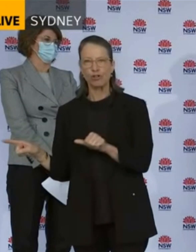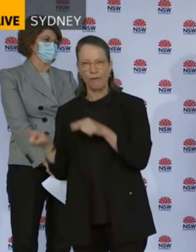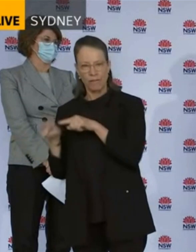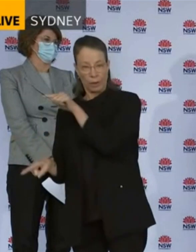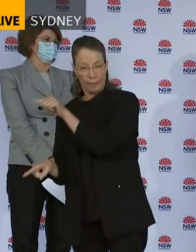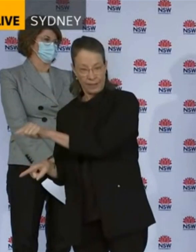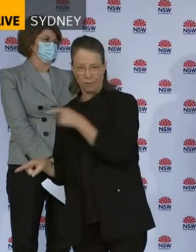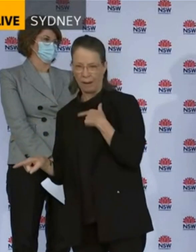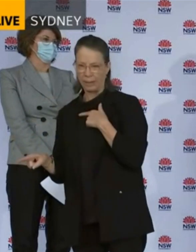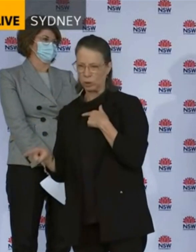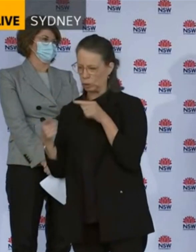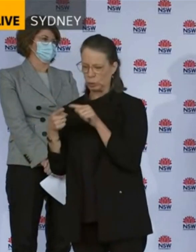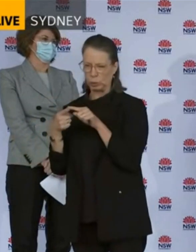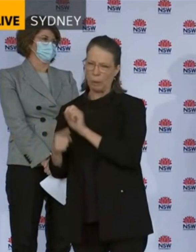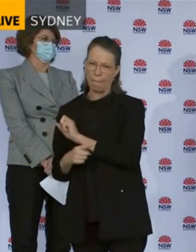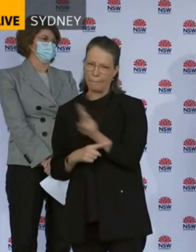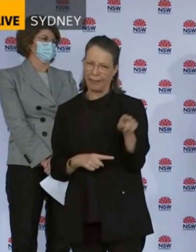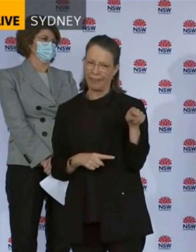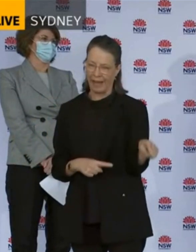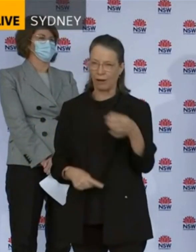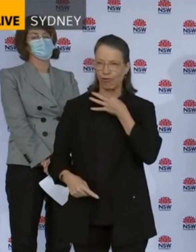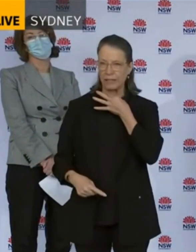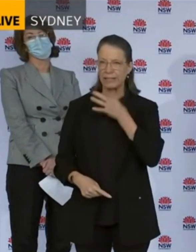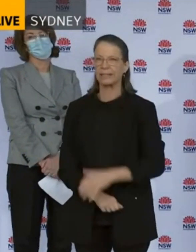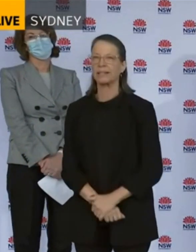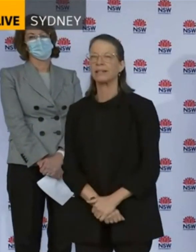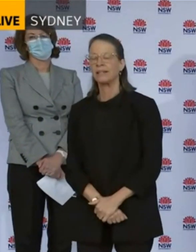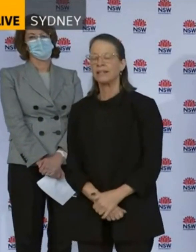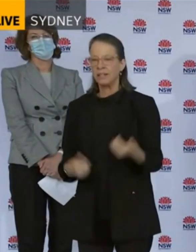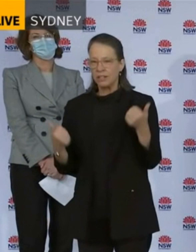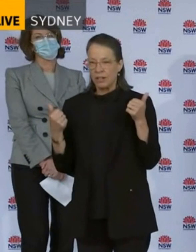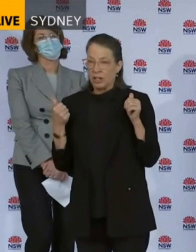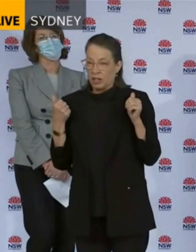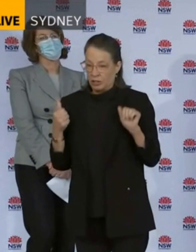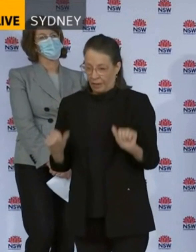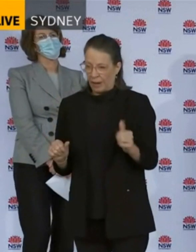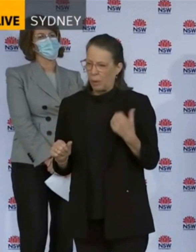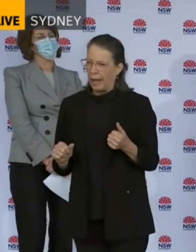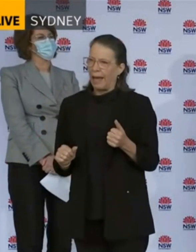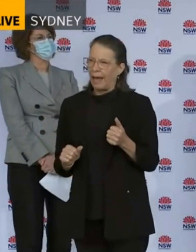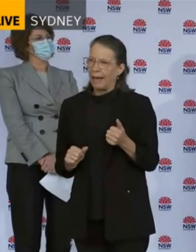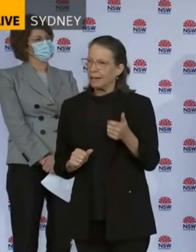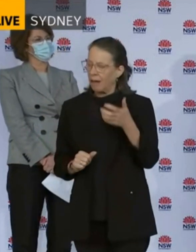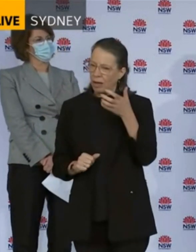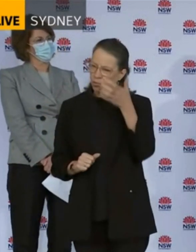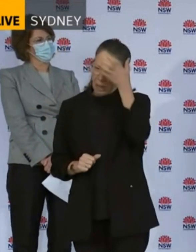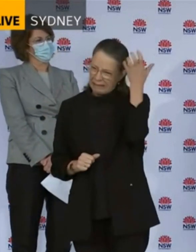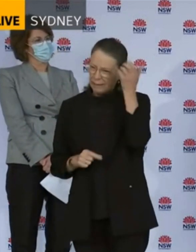on the Wednesday at 7:45, and we did have an expert panel that ruled